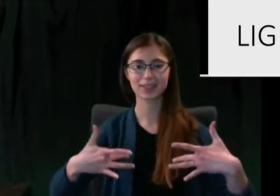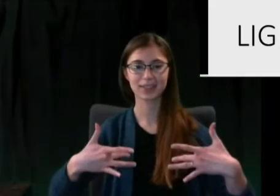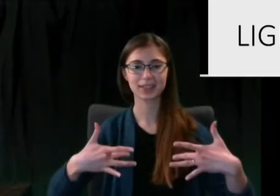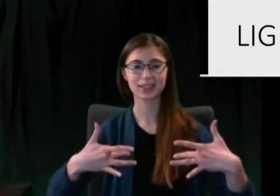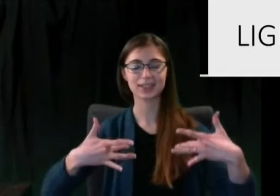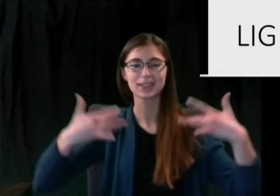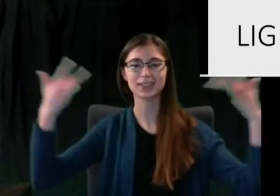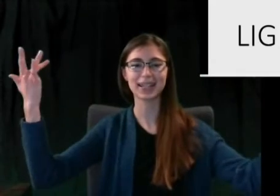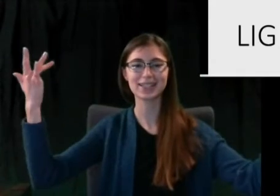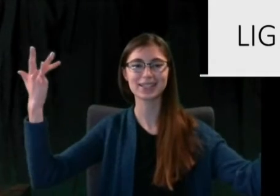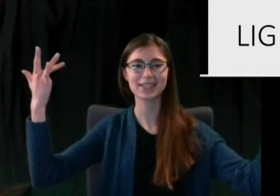Light.